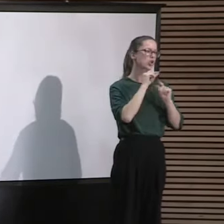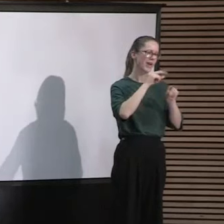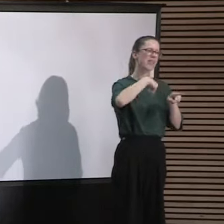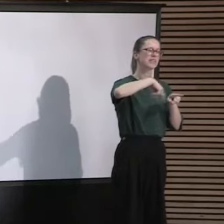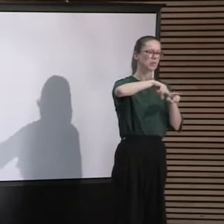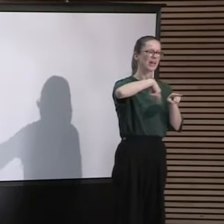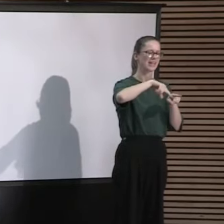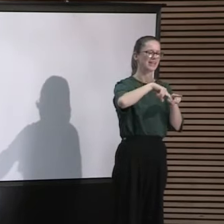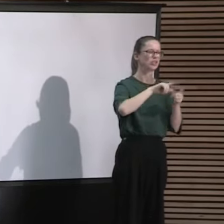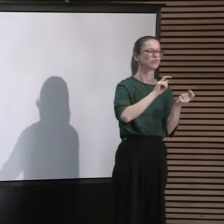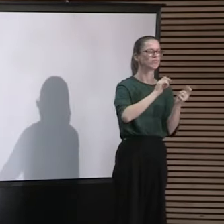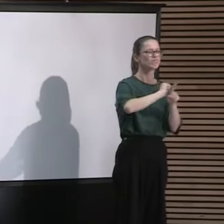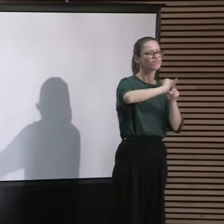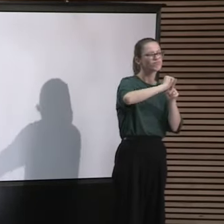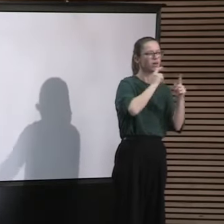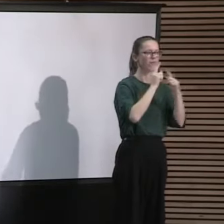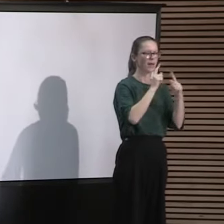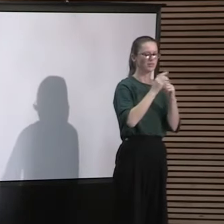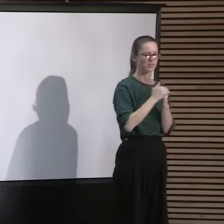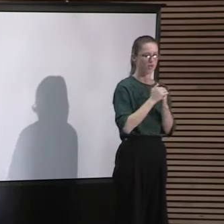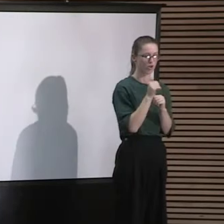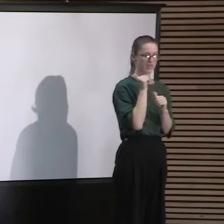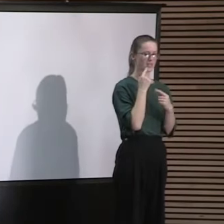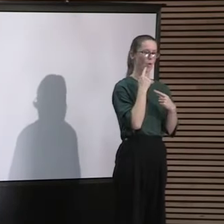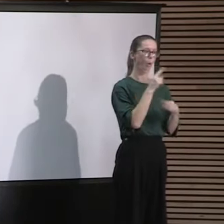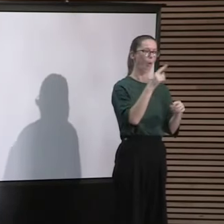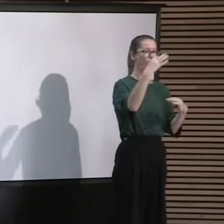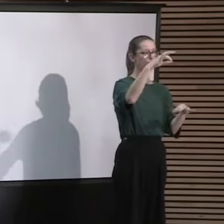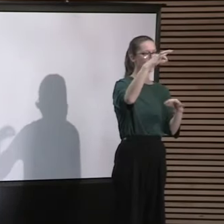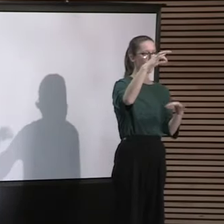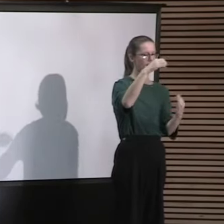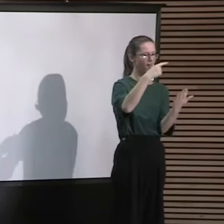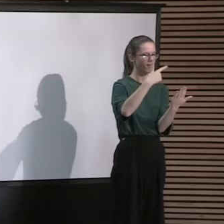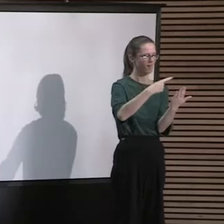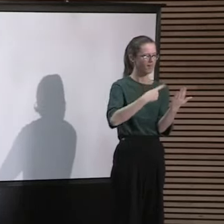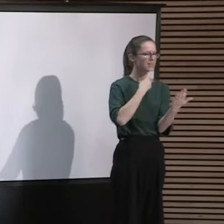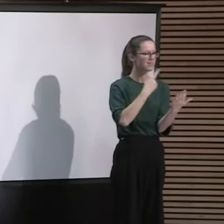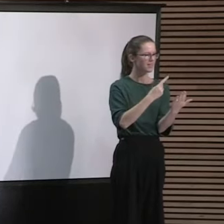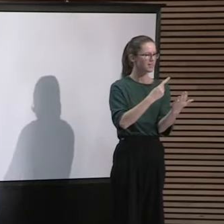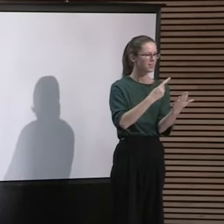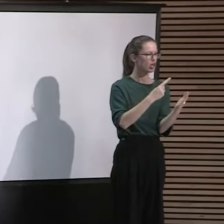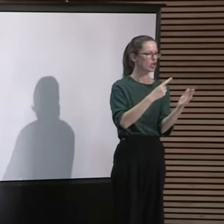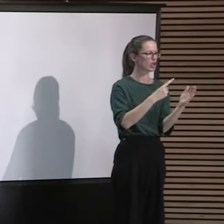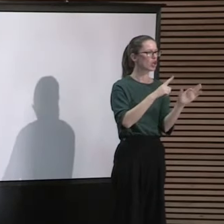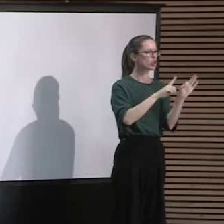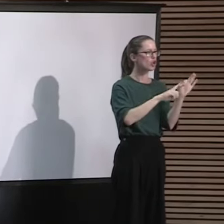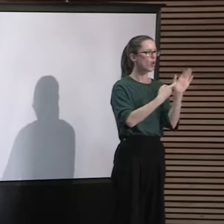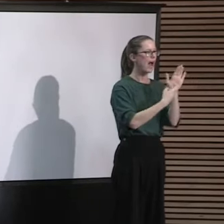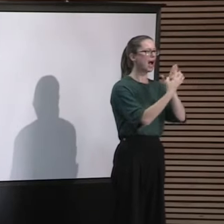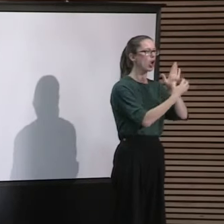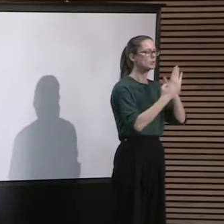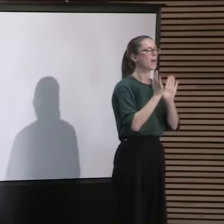well. So as you'll be aware, the latest order puts in place a mandatory requirement for QR codes to be